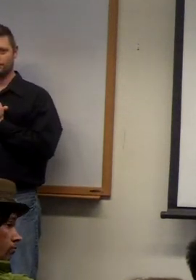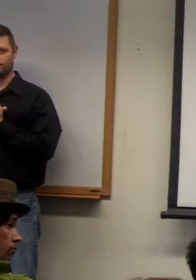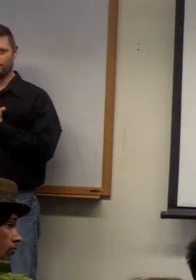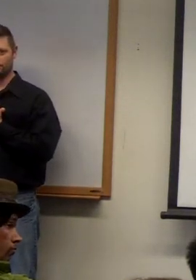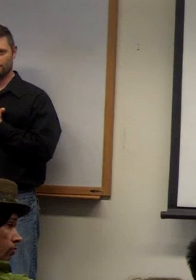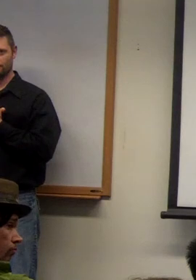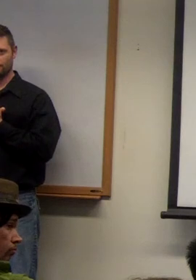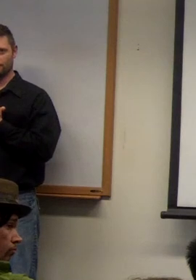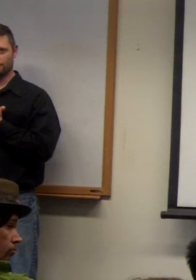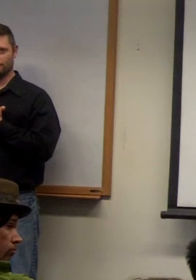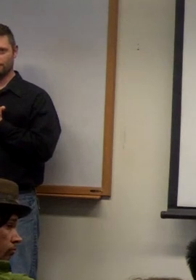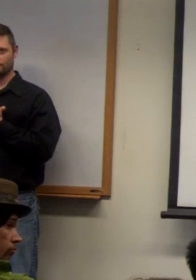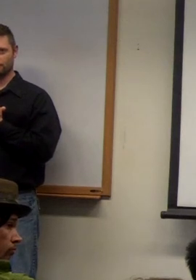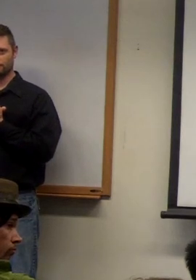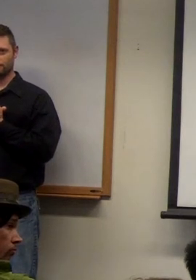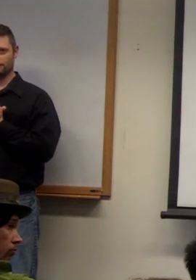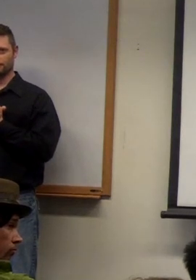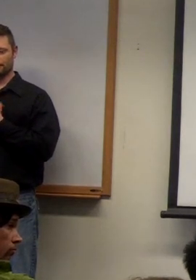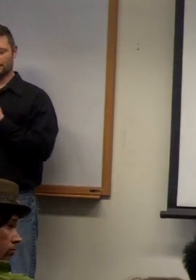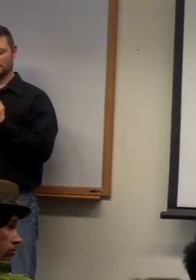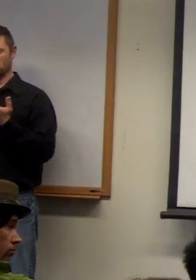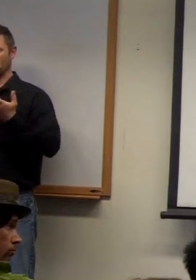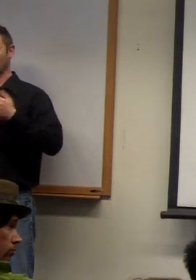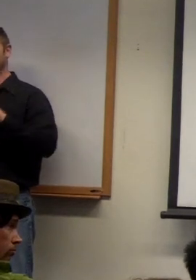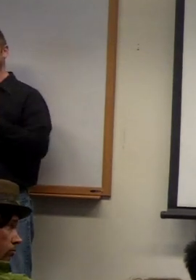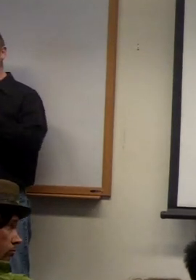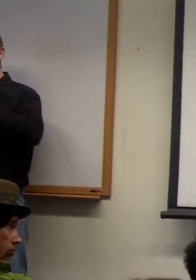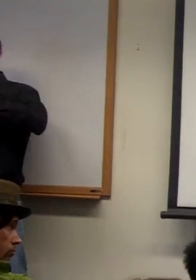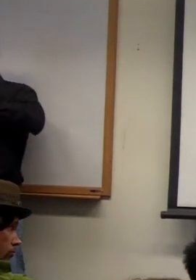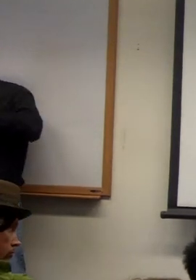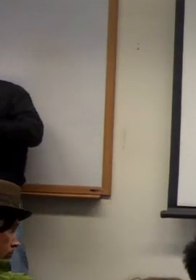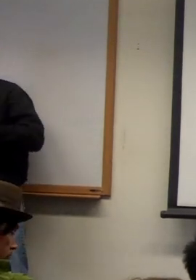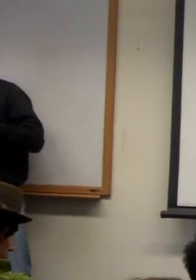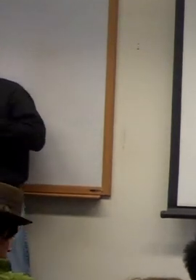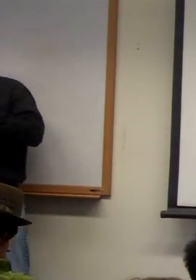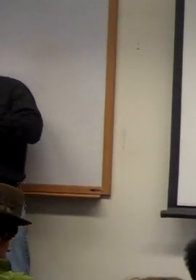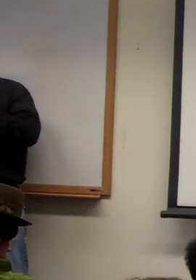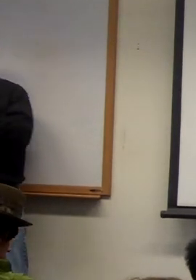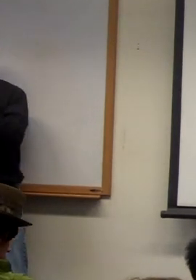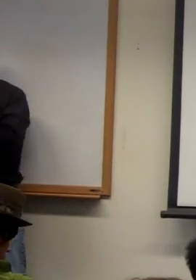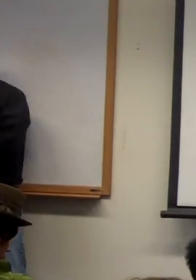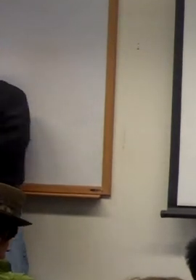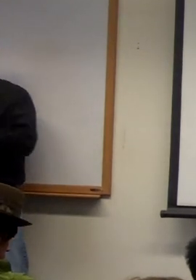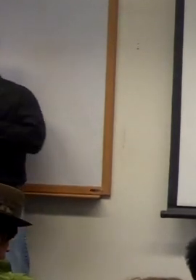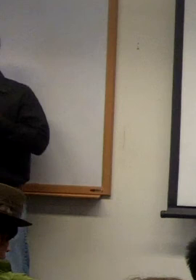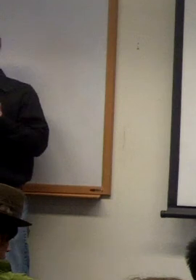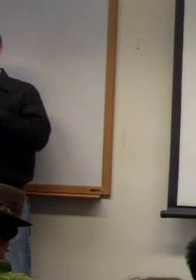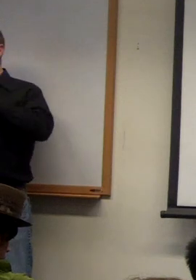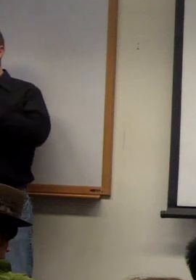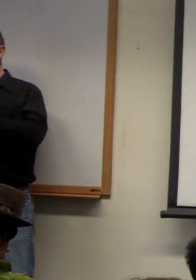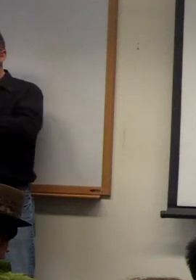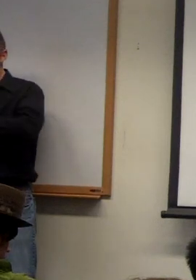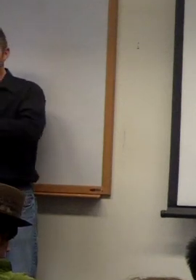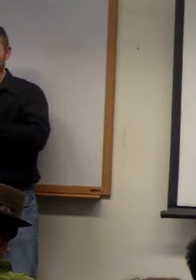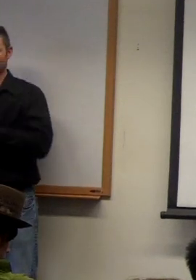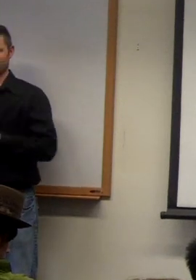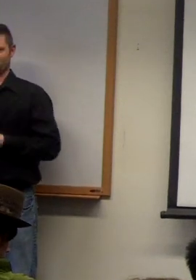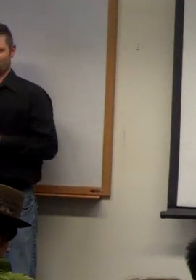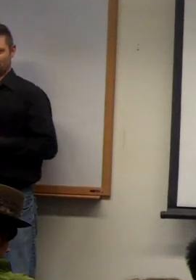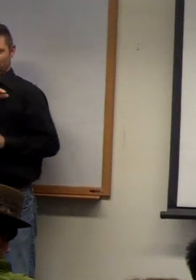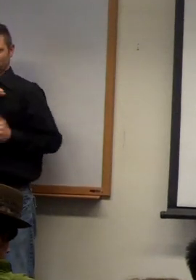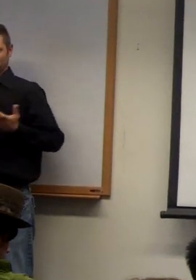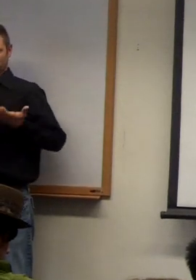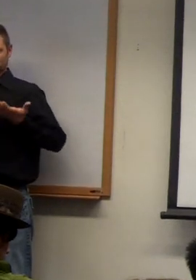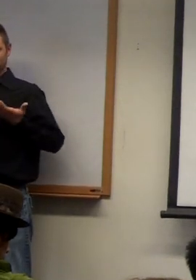there's no, or I don't want to do my homework, or I don't want to, you know, I don't want to listen to my teacher. I feel guilty.